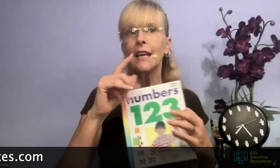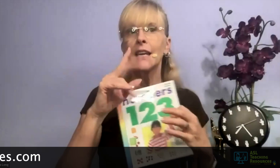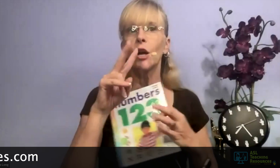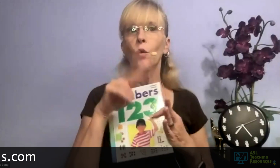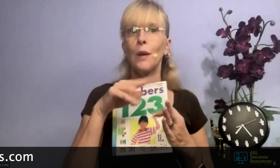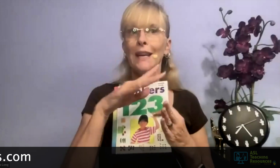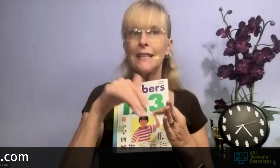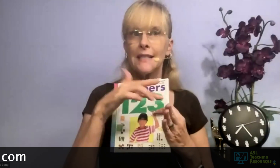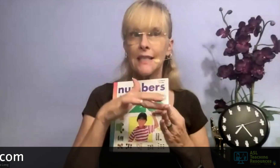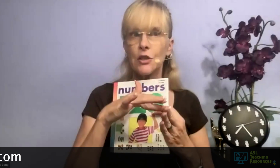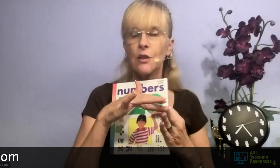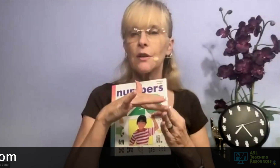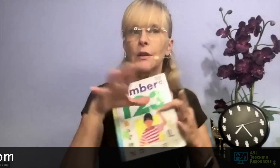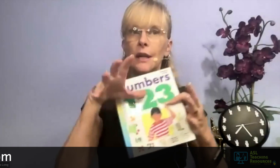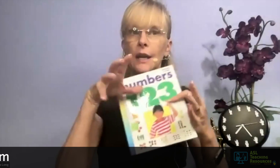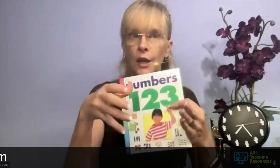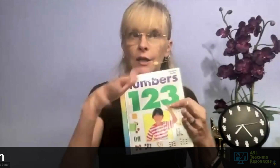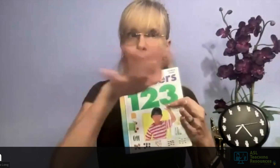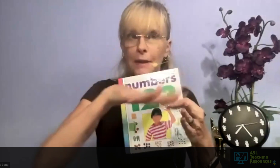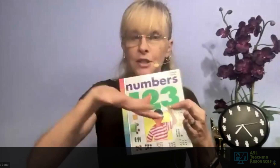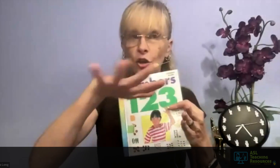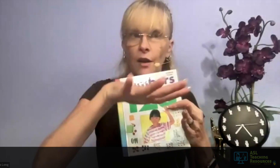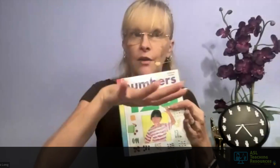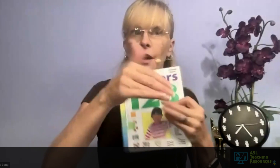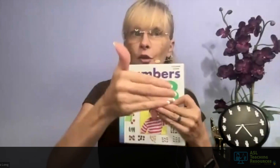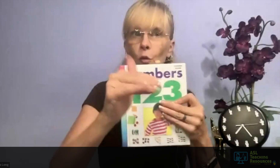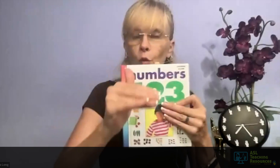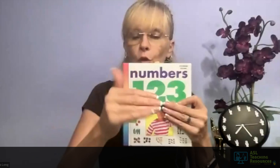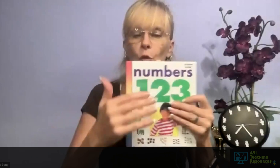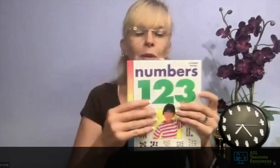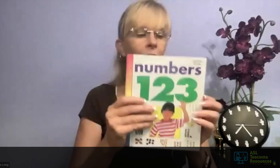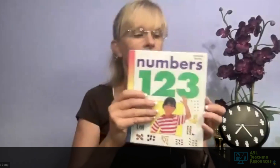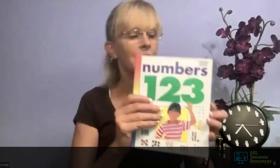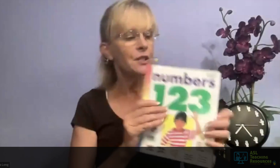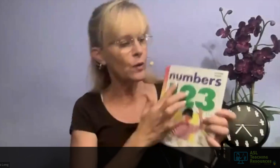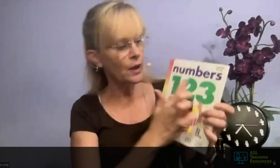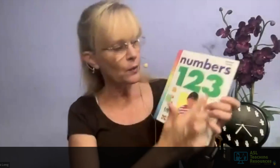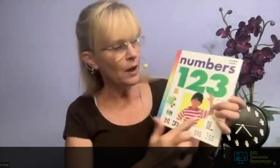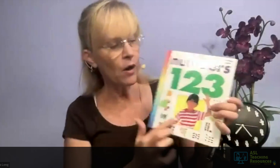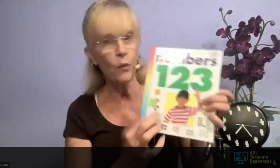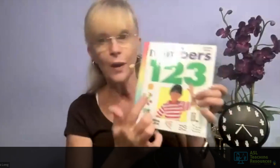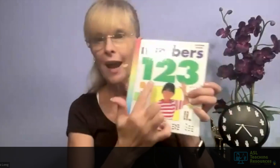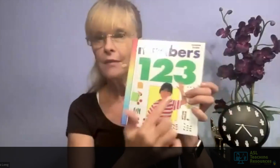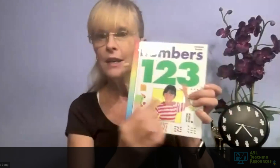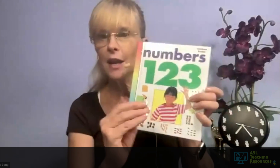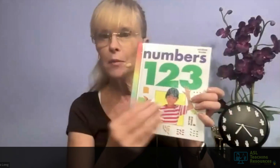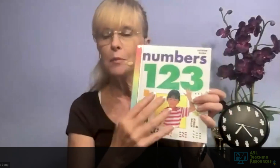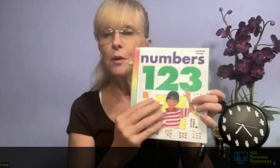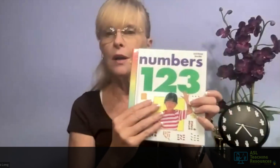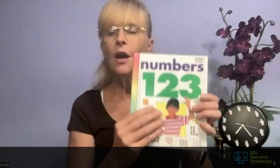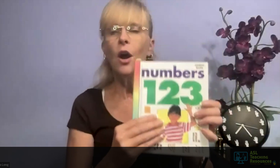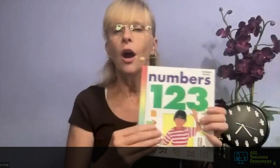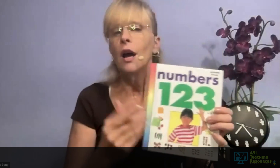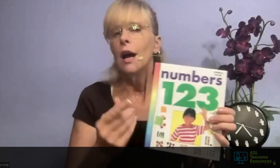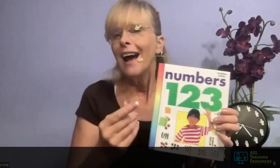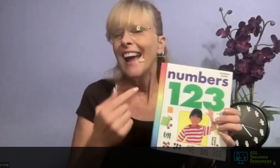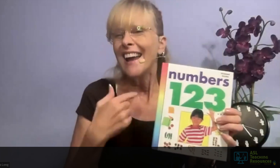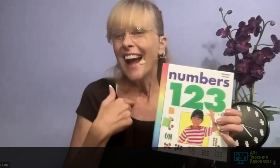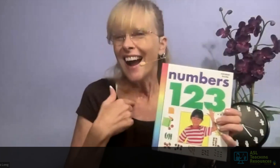in a reading center in a special area of your room. And so here we are, we have the number book. And I